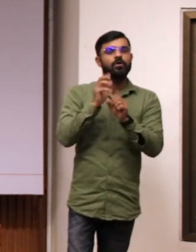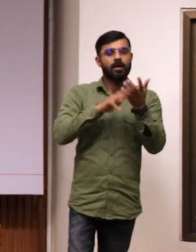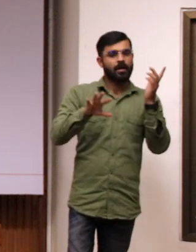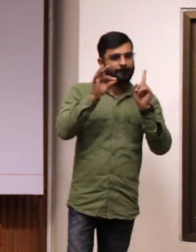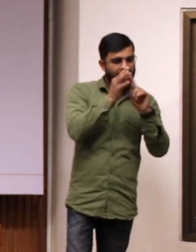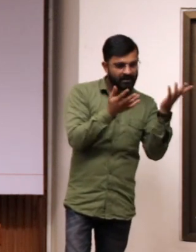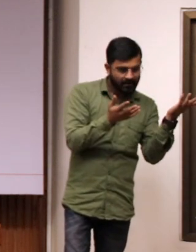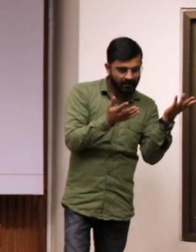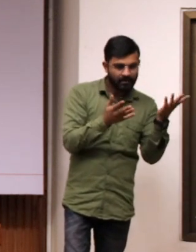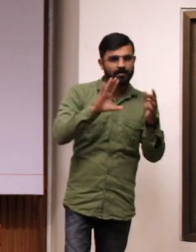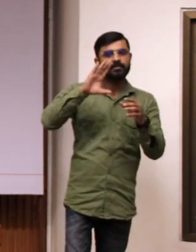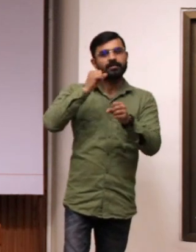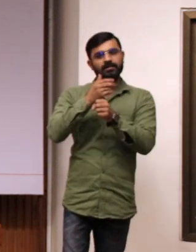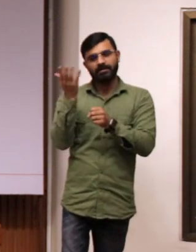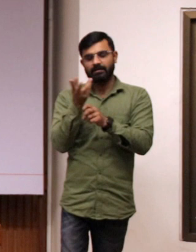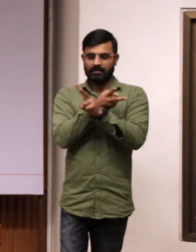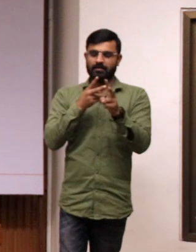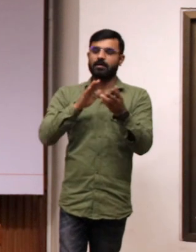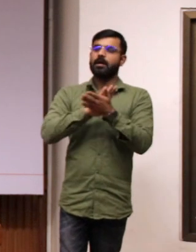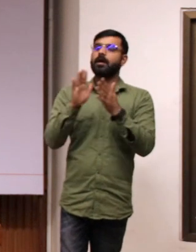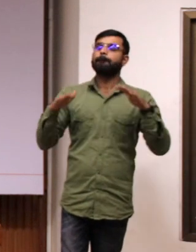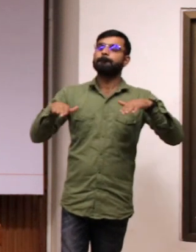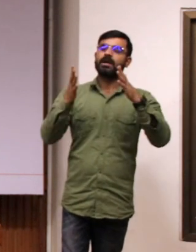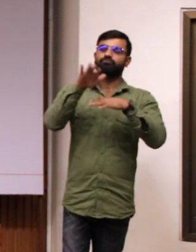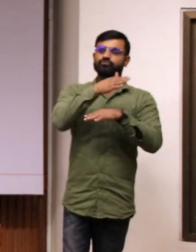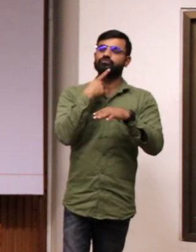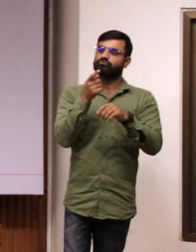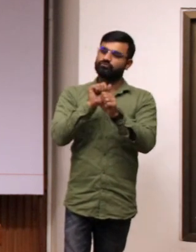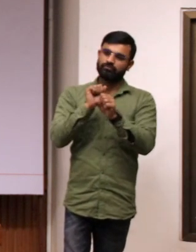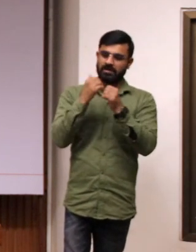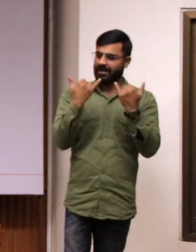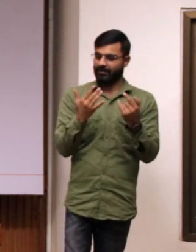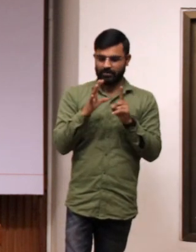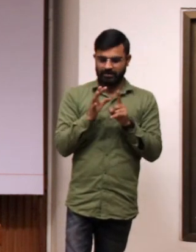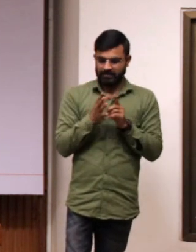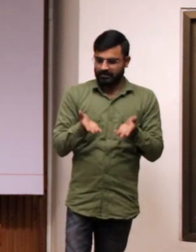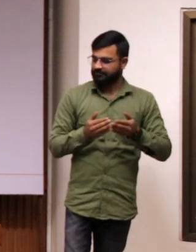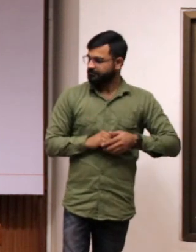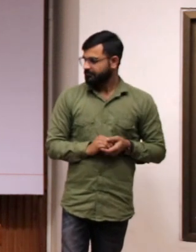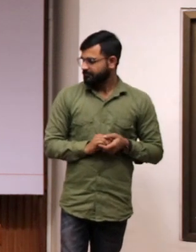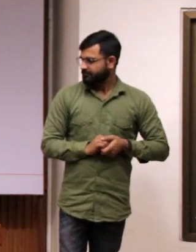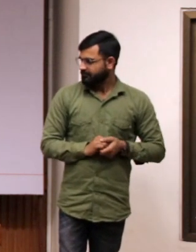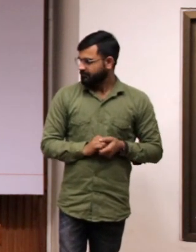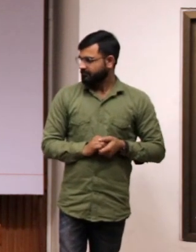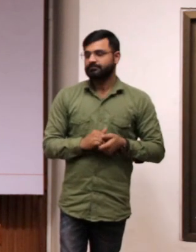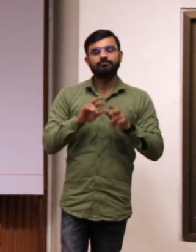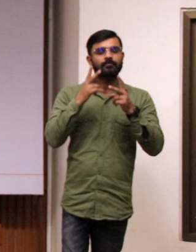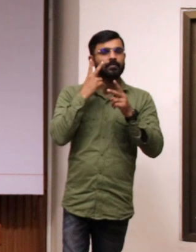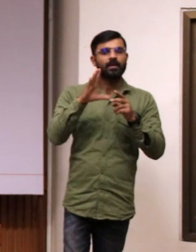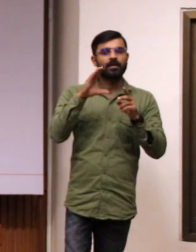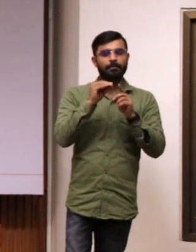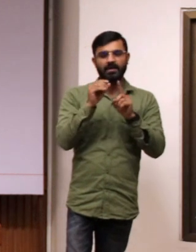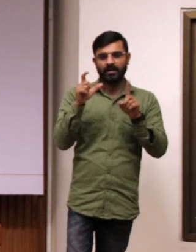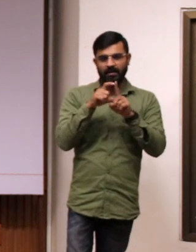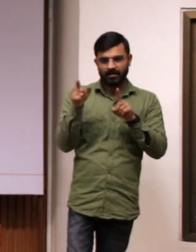have worked in Chhattisgarh, in different places, Himalaya also you have worked, and now in Delhi. So according to UN CBD, which is I